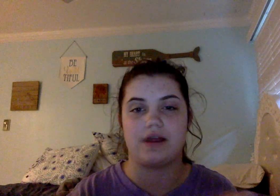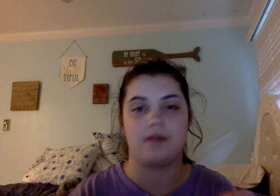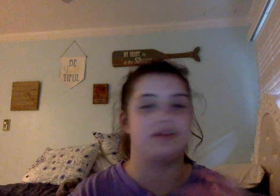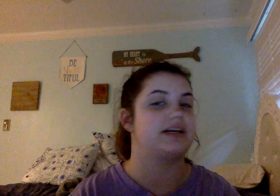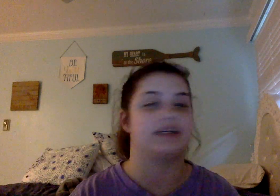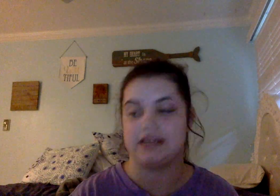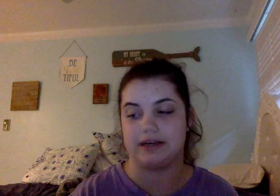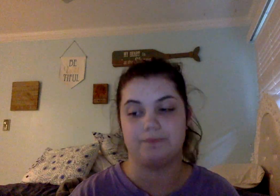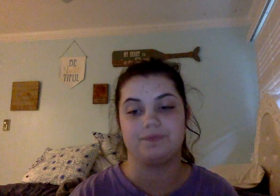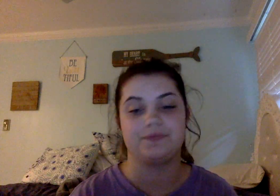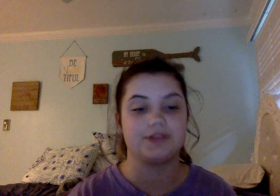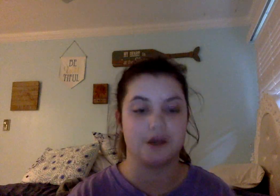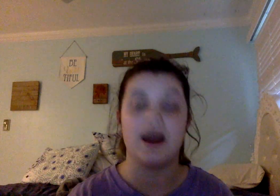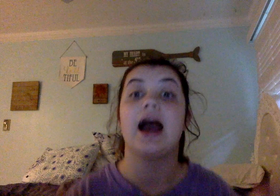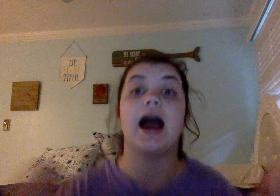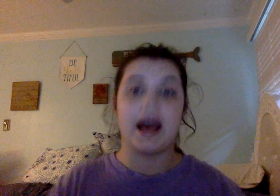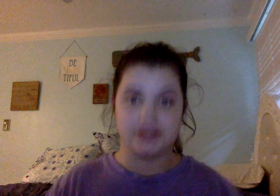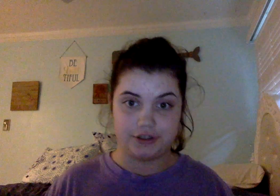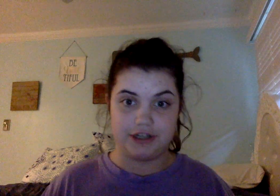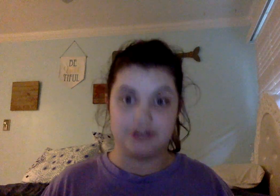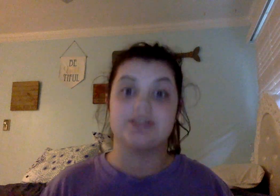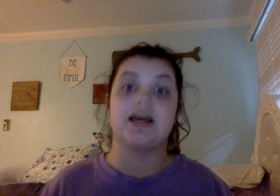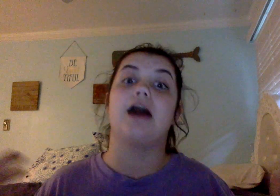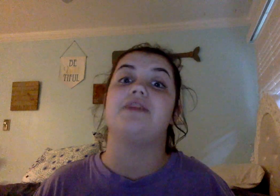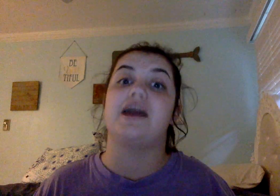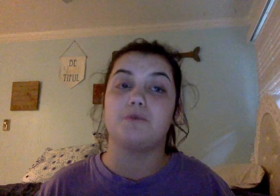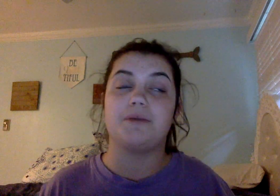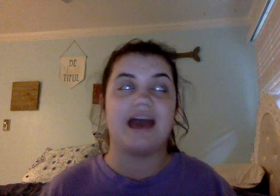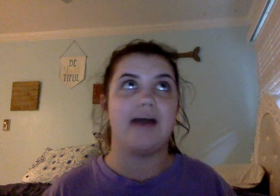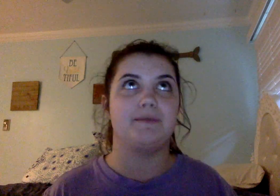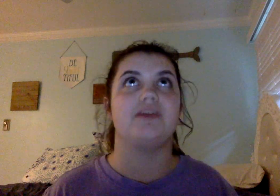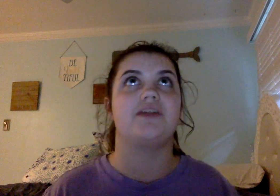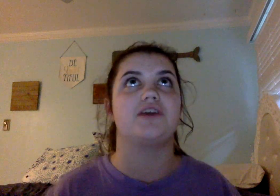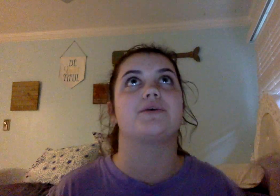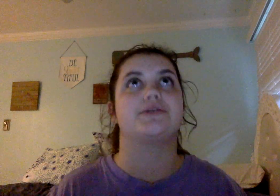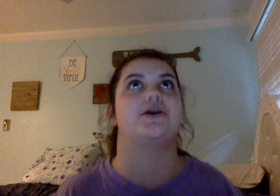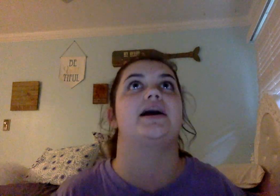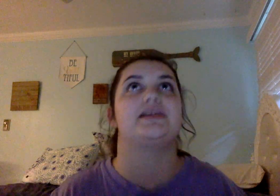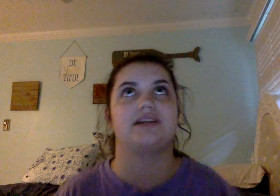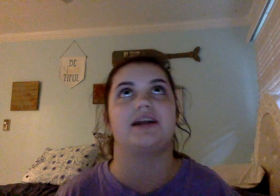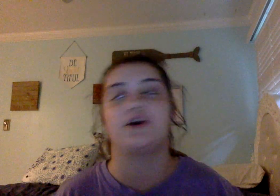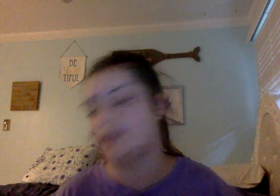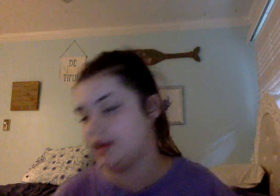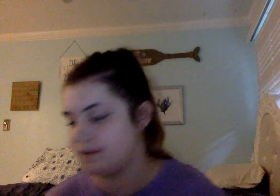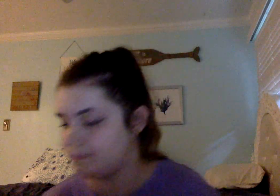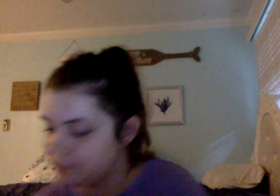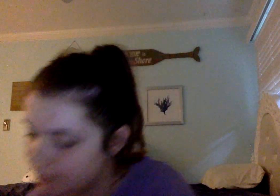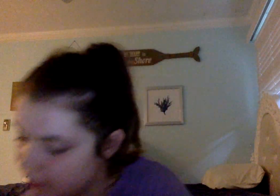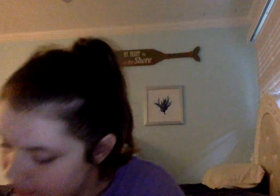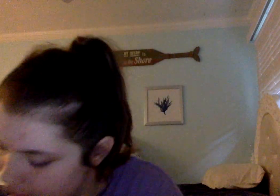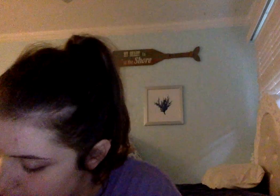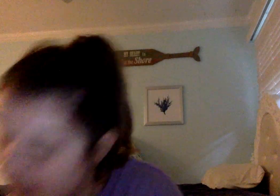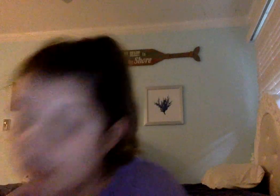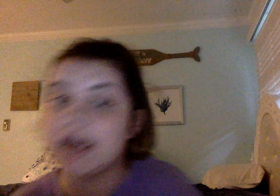bit of technique. So, ask your teachers. They will be happy that you are trying to study early.